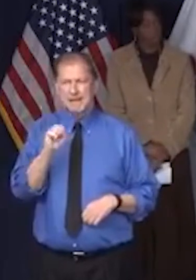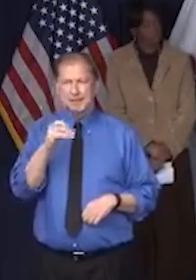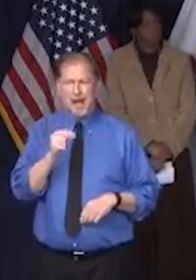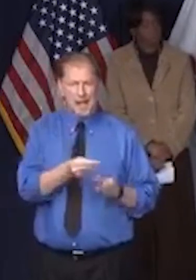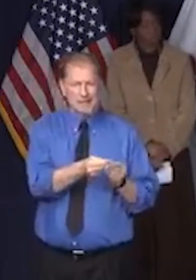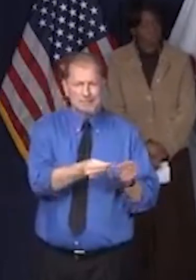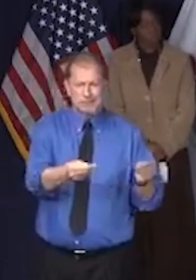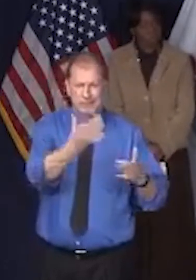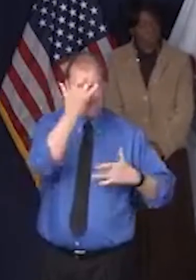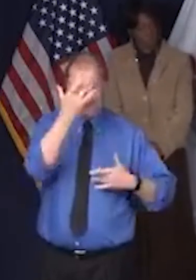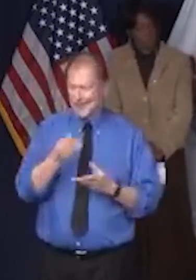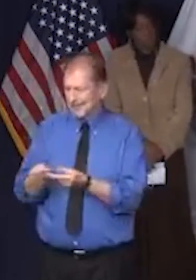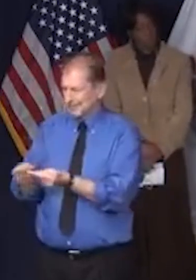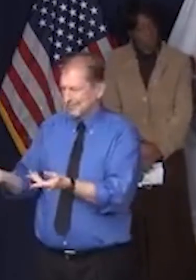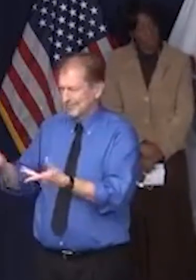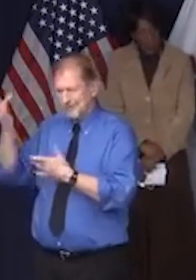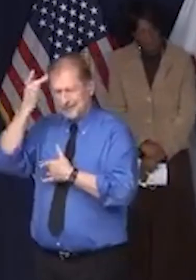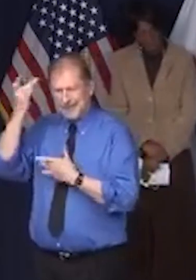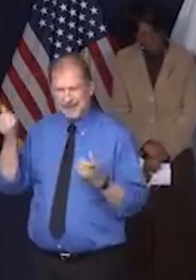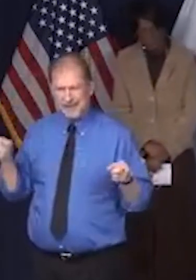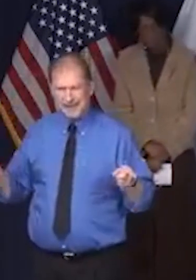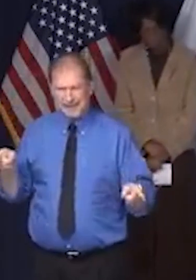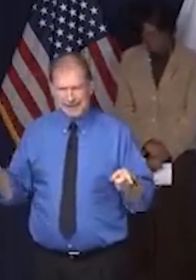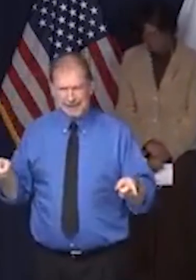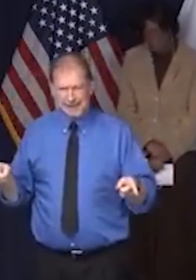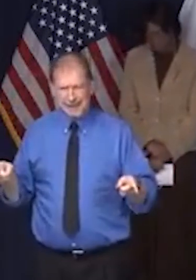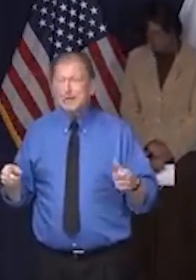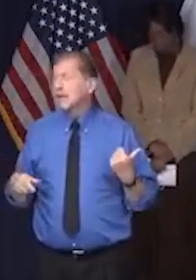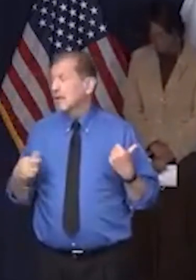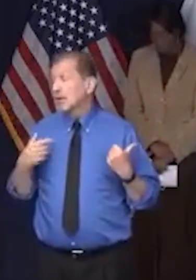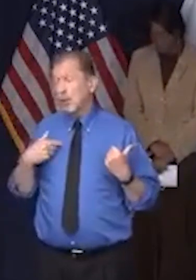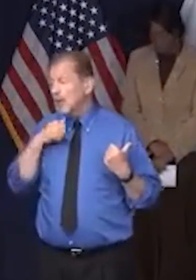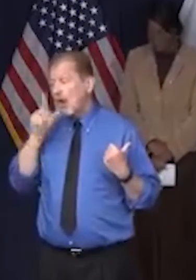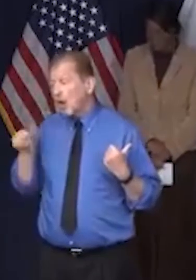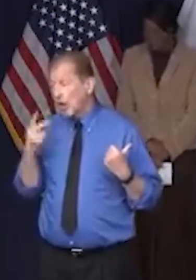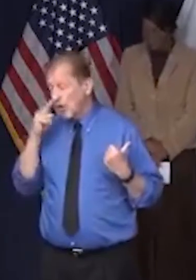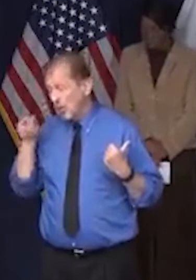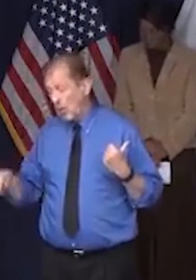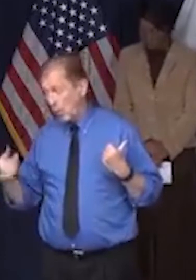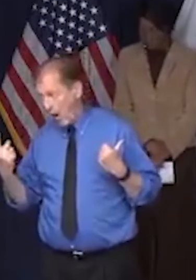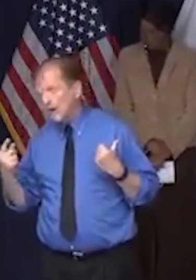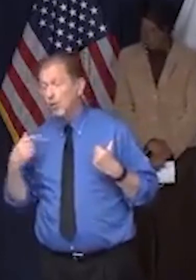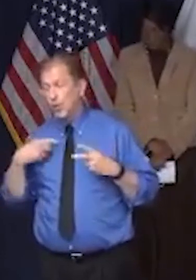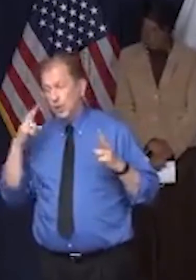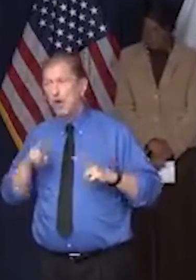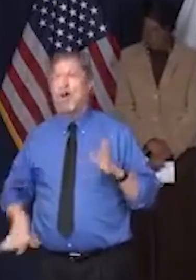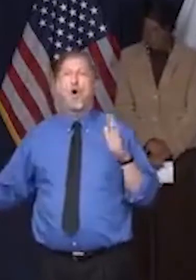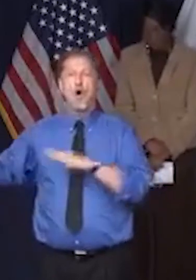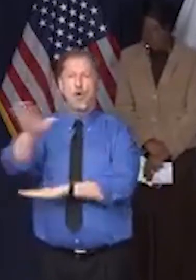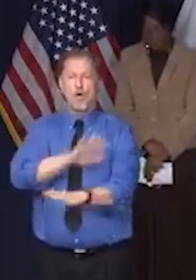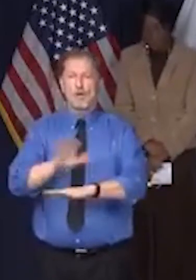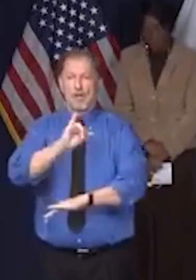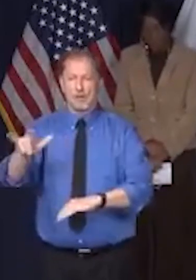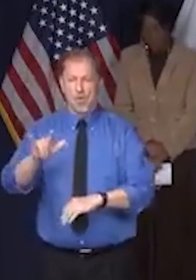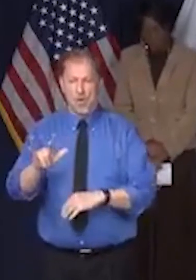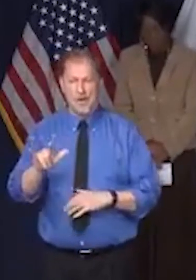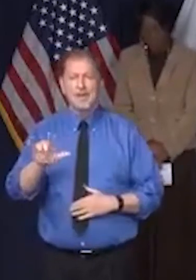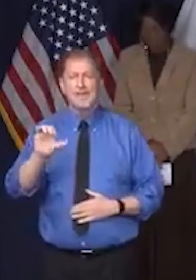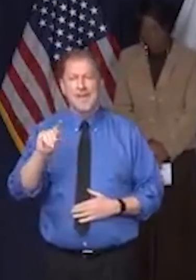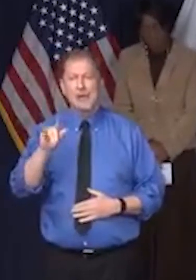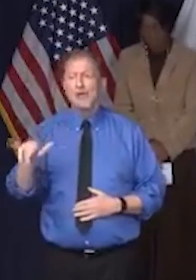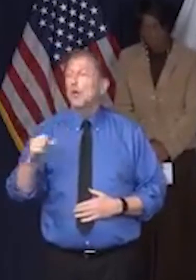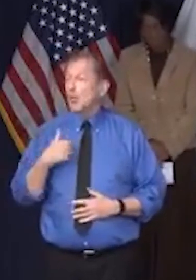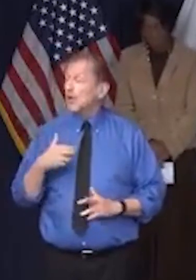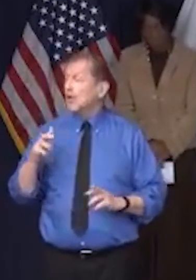Yeah. So just so you know, we're watching every county in Illinois. I mean, you hear us reporting on cases in